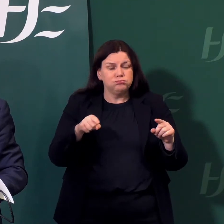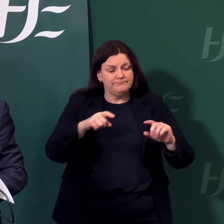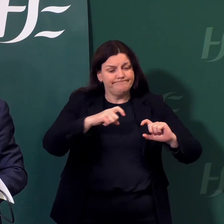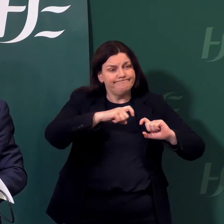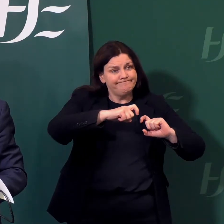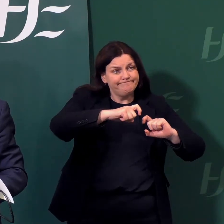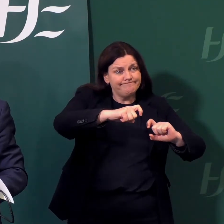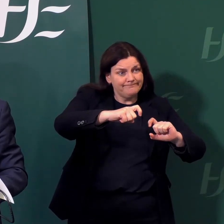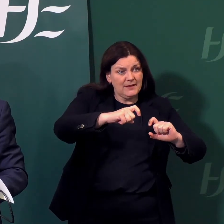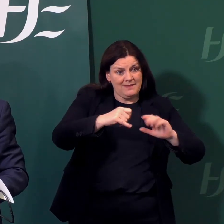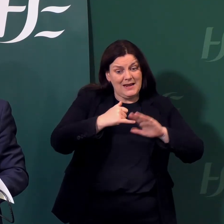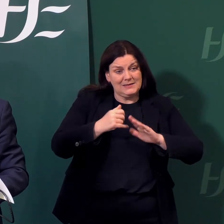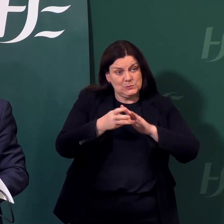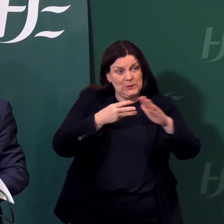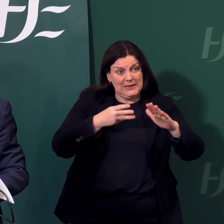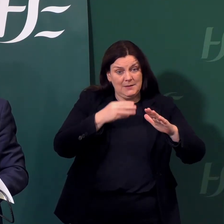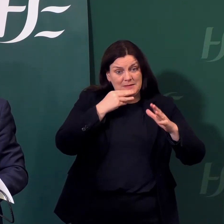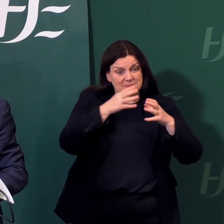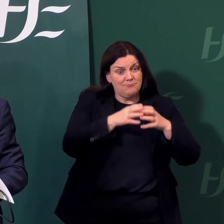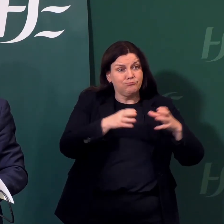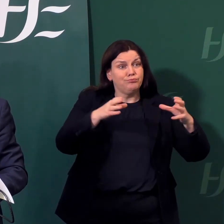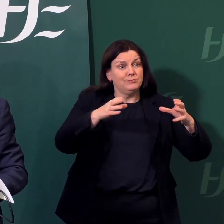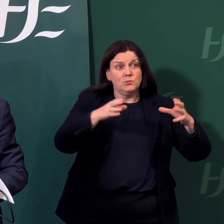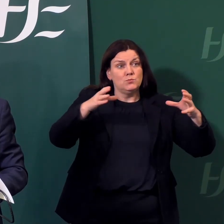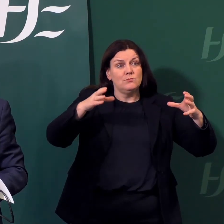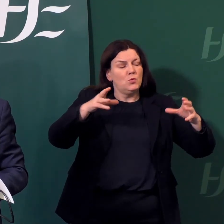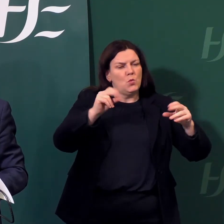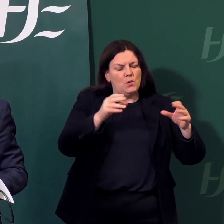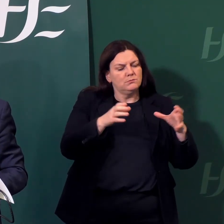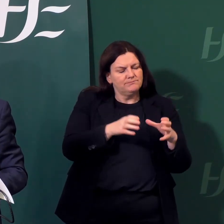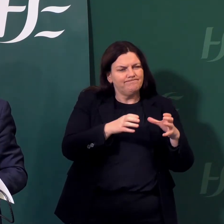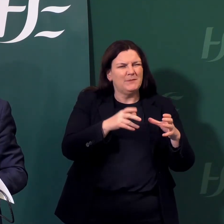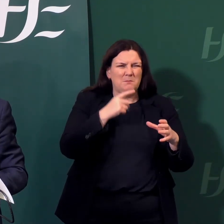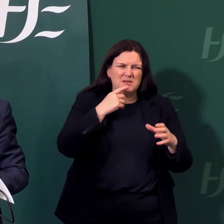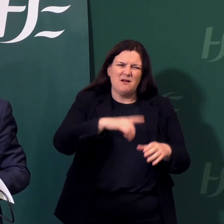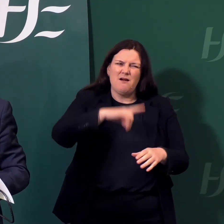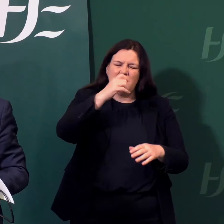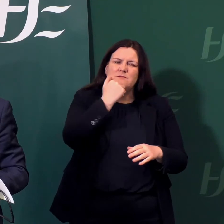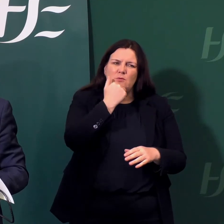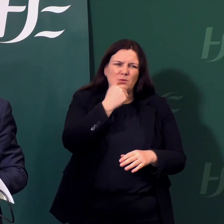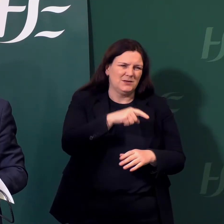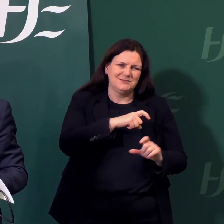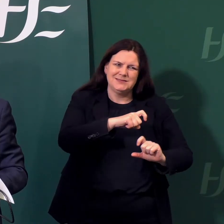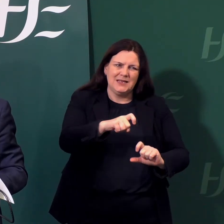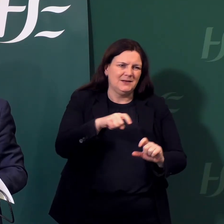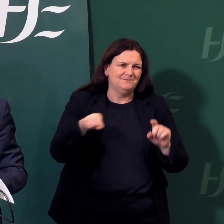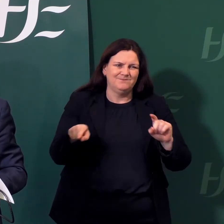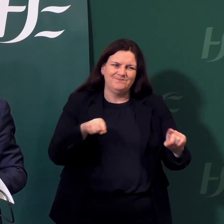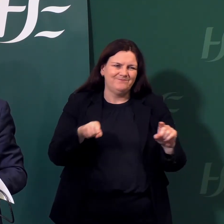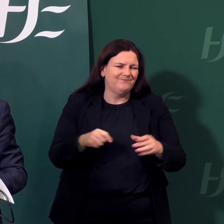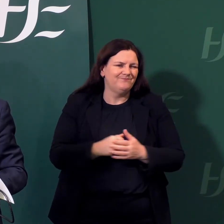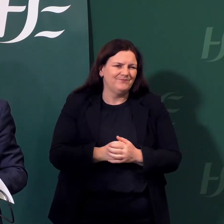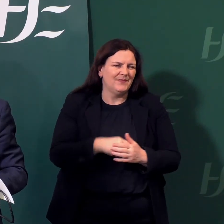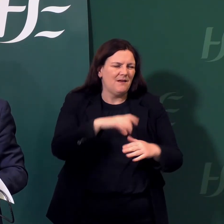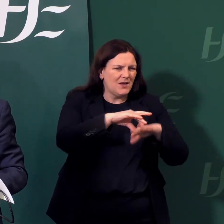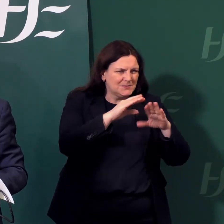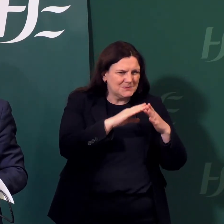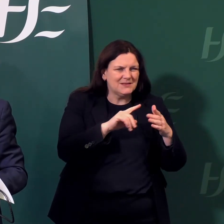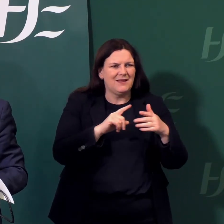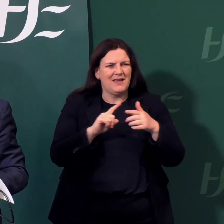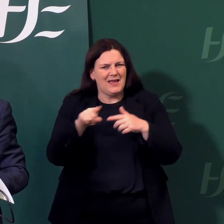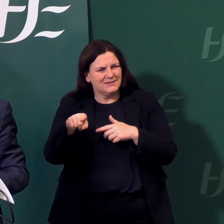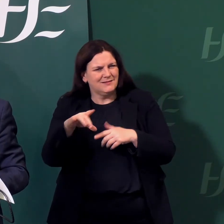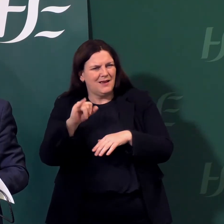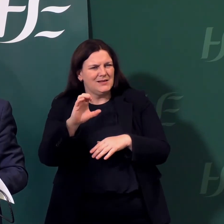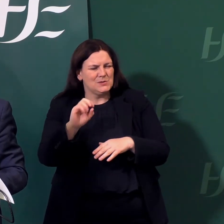stabilised over the past week in particular. However, they stabilised at an extremely high level. That still poses a huge risk for us as